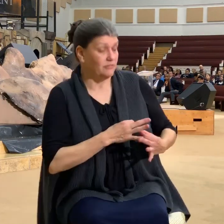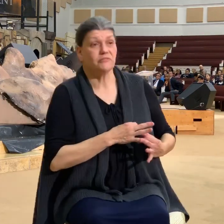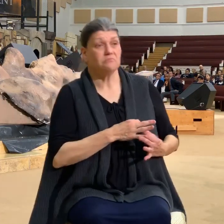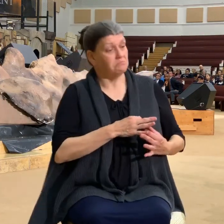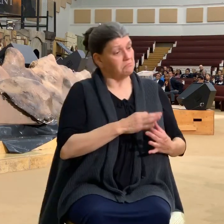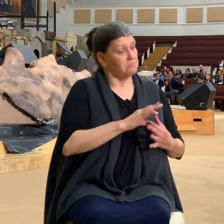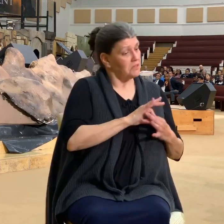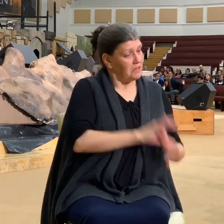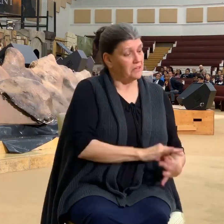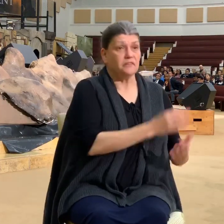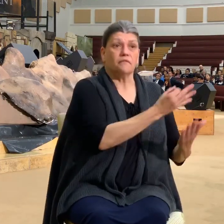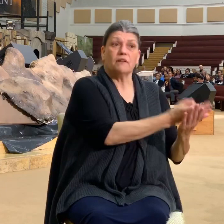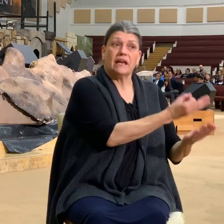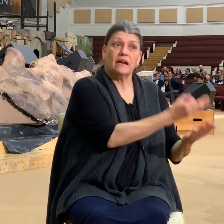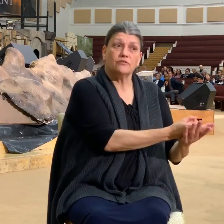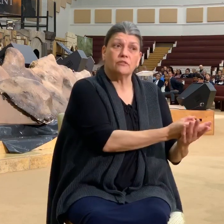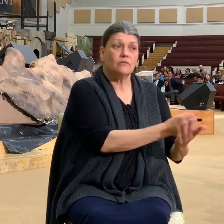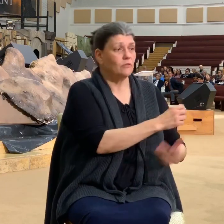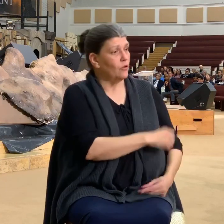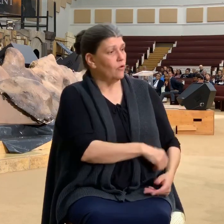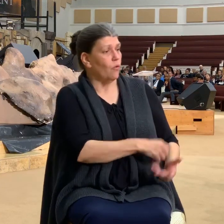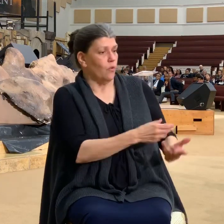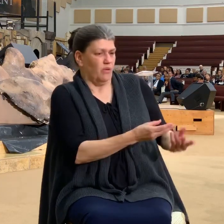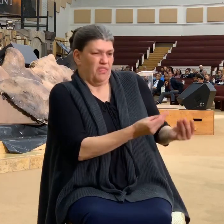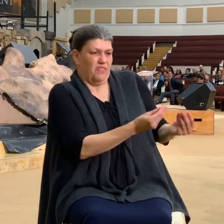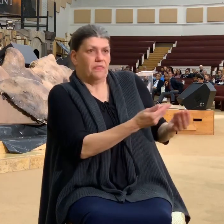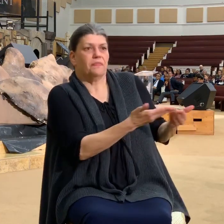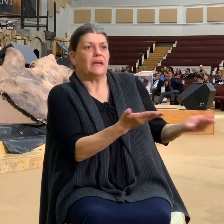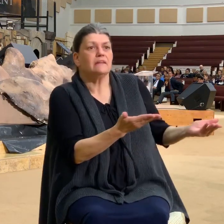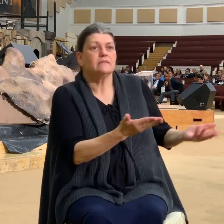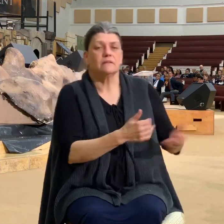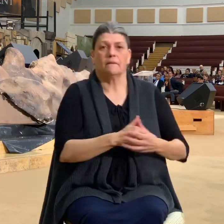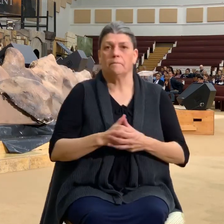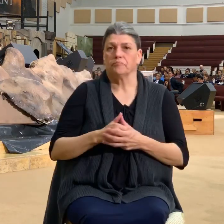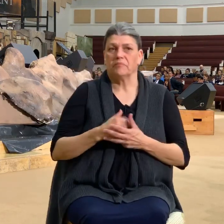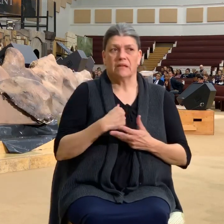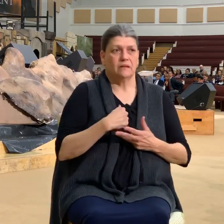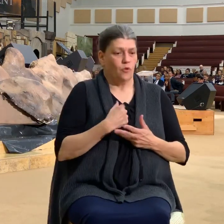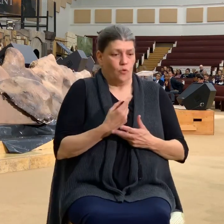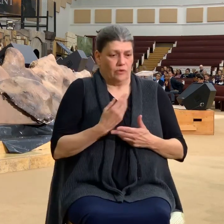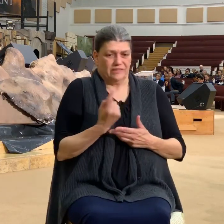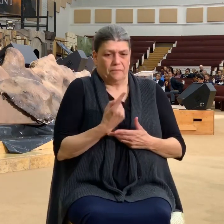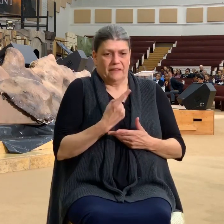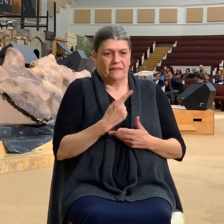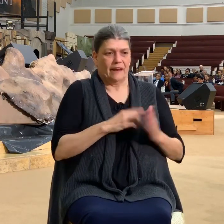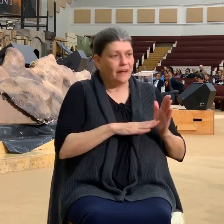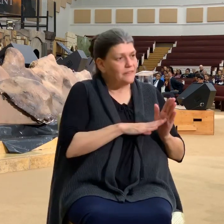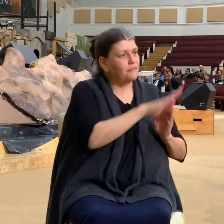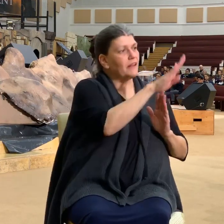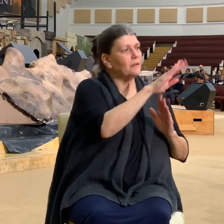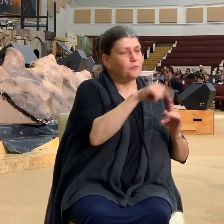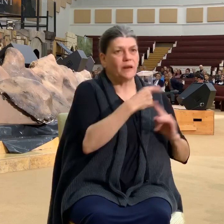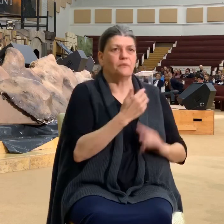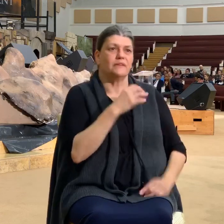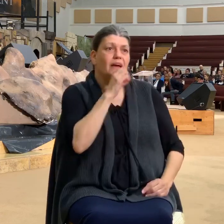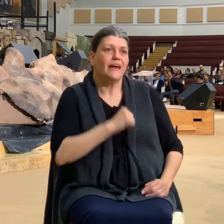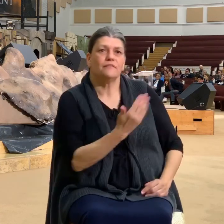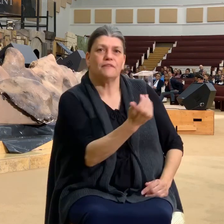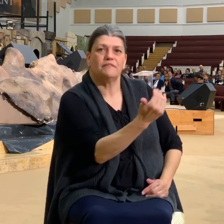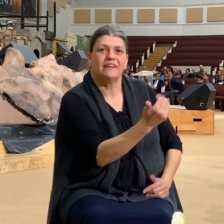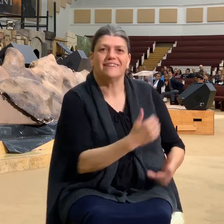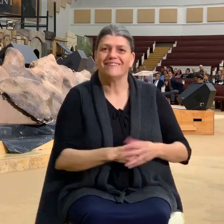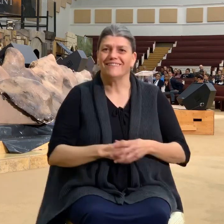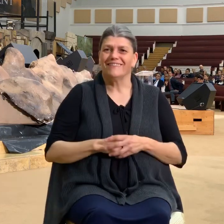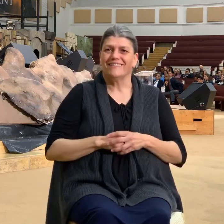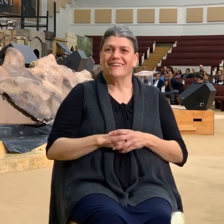Am I basing my decisions off of what I want to do and some dream that I developed when I was 15 and read a Hardy Boy book and I want a house like that